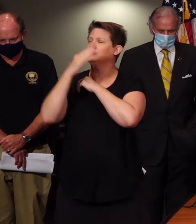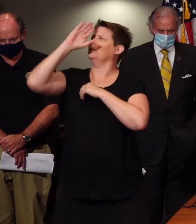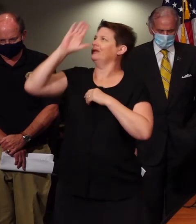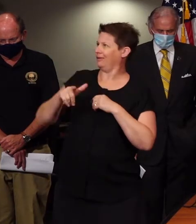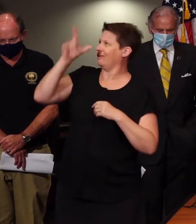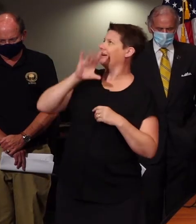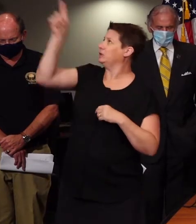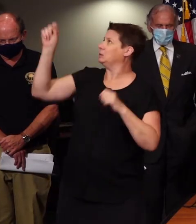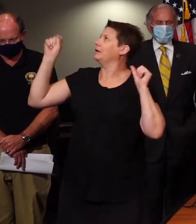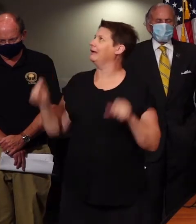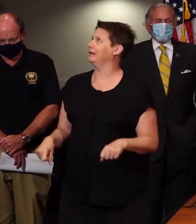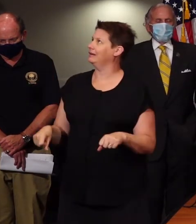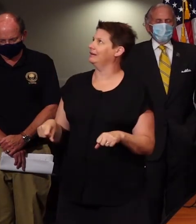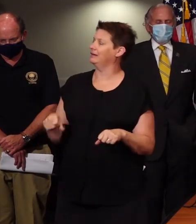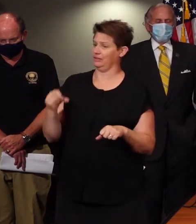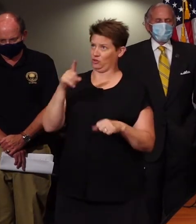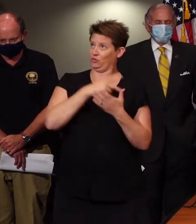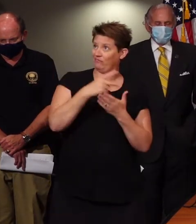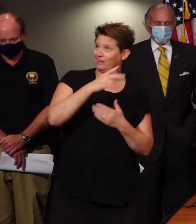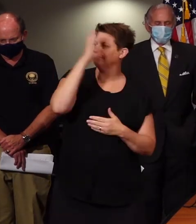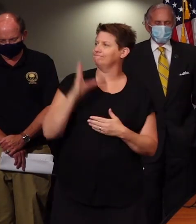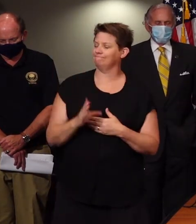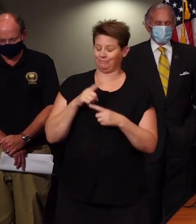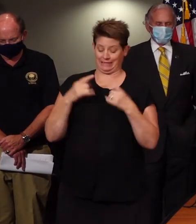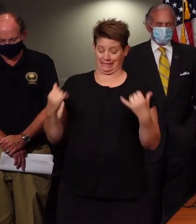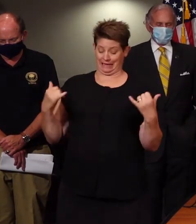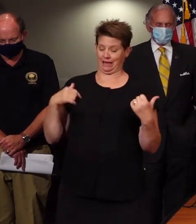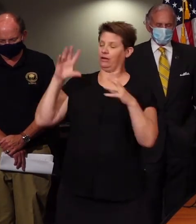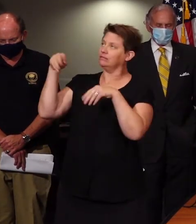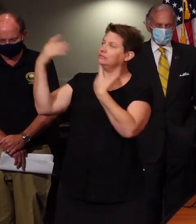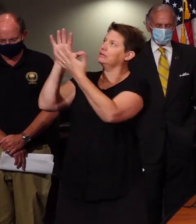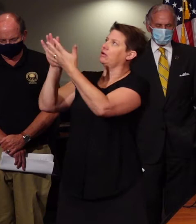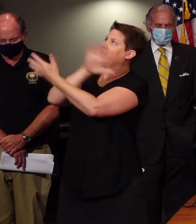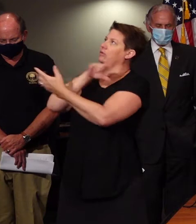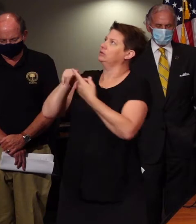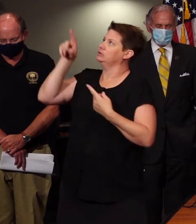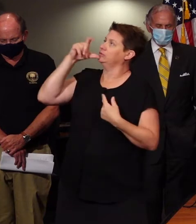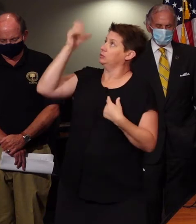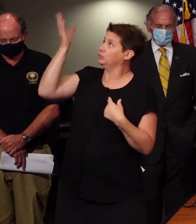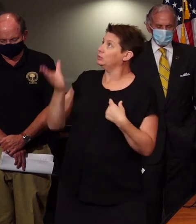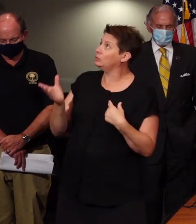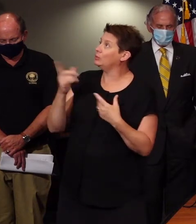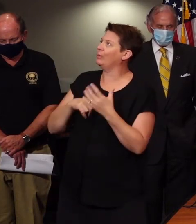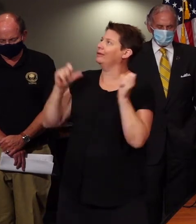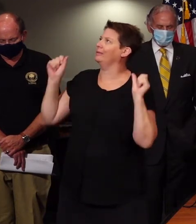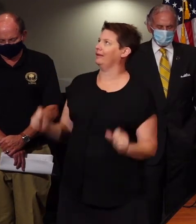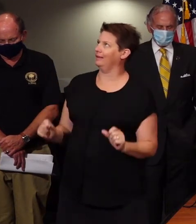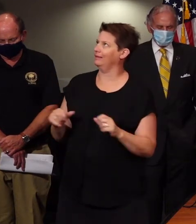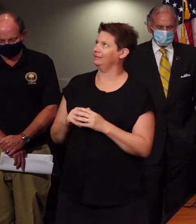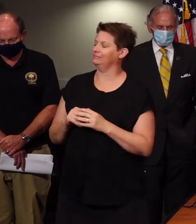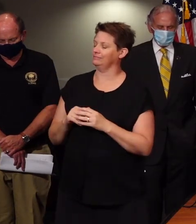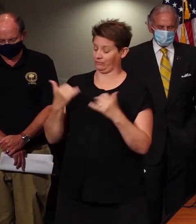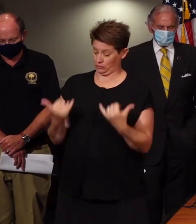anything but fail. So right now, we give you glory in advance for who you are and what you're able to do, allowing us to choose